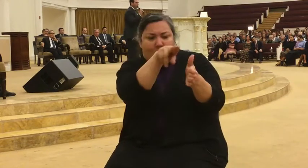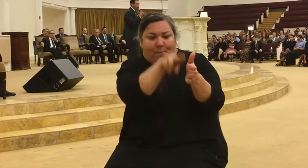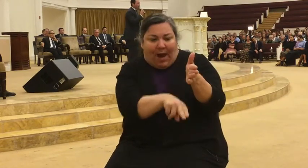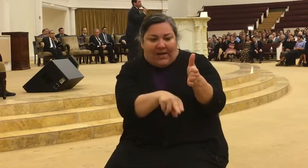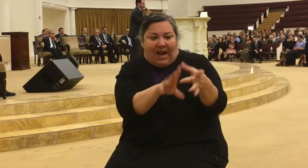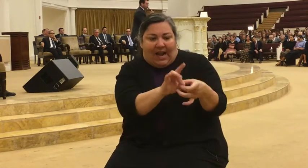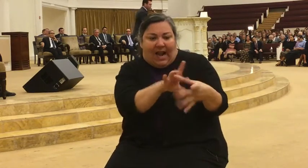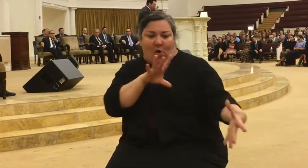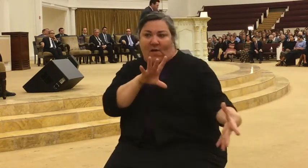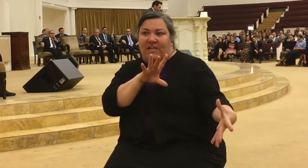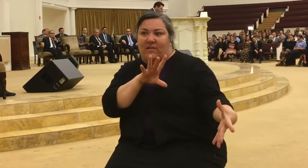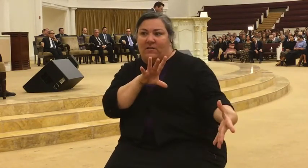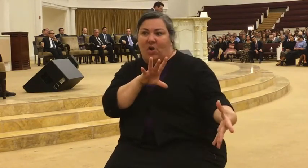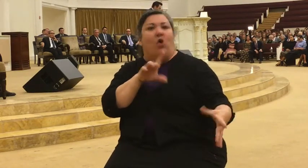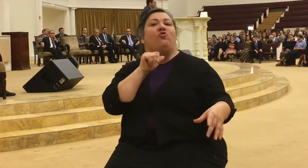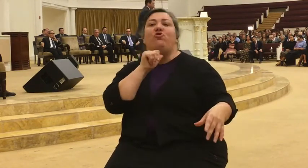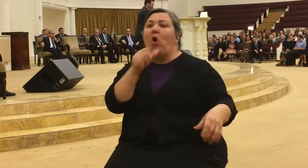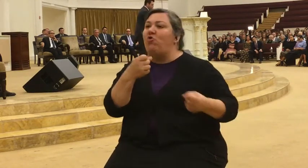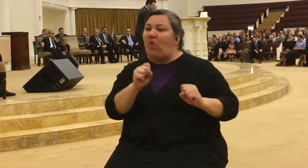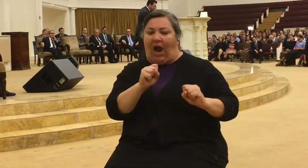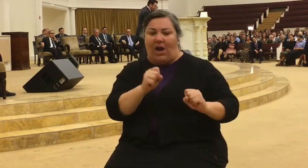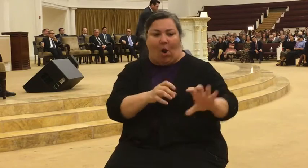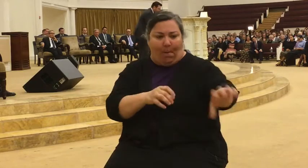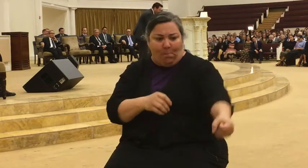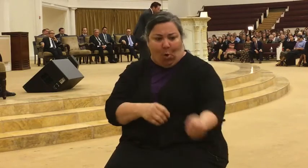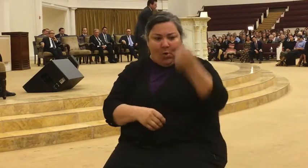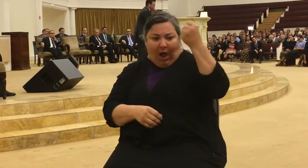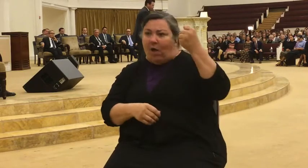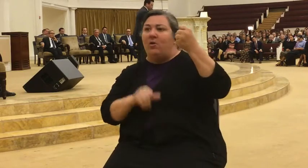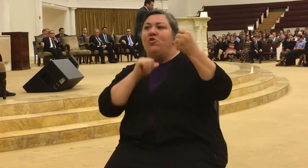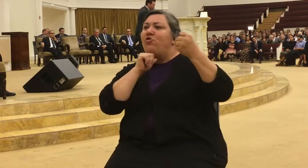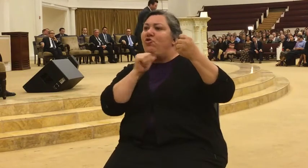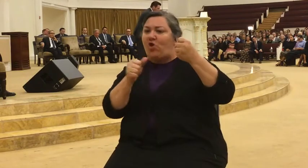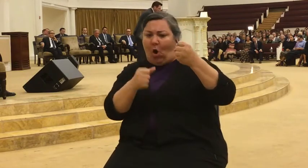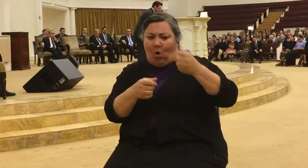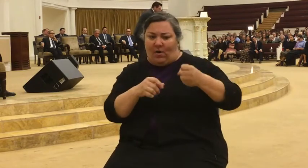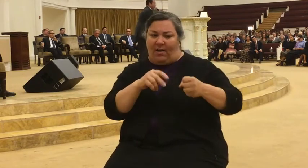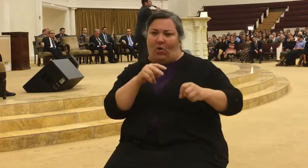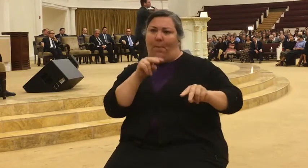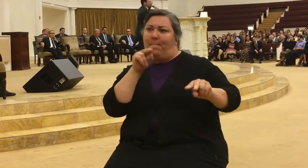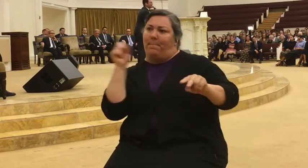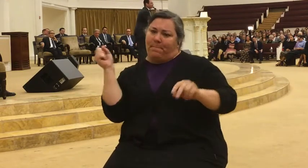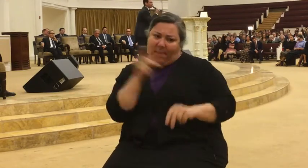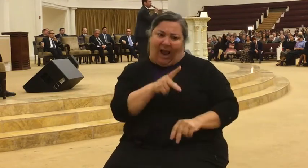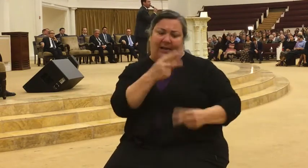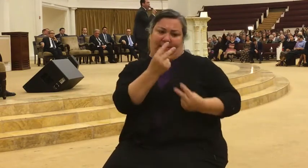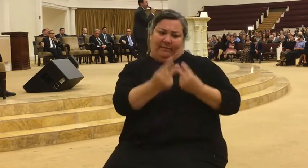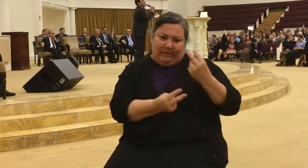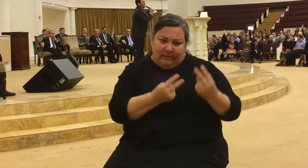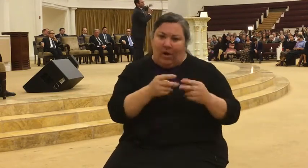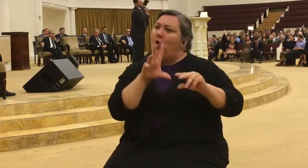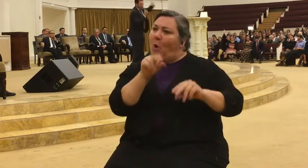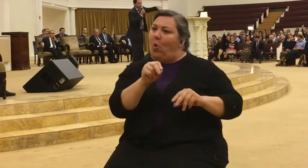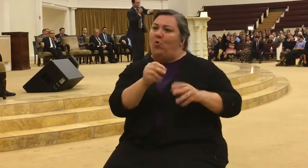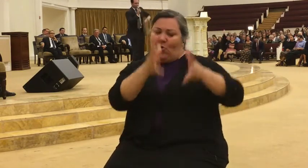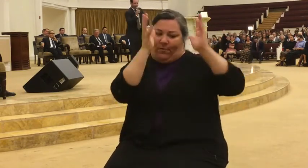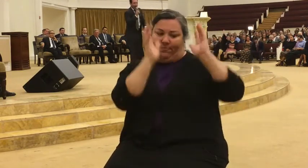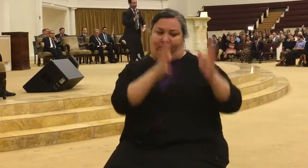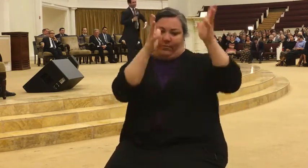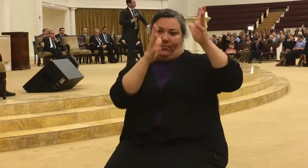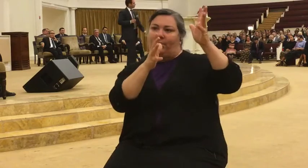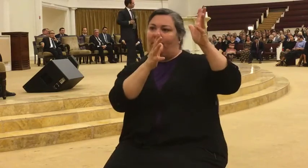them go. You don't uncover them. You don't dig them up. You don't revisit them. You let them go and you let